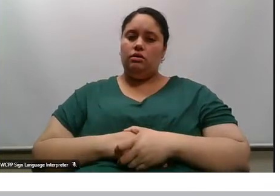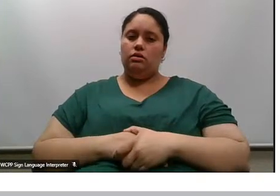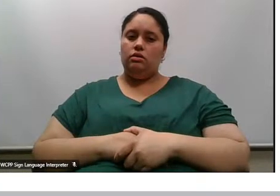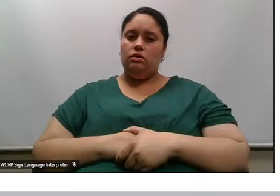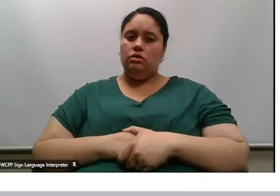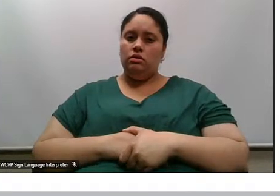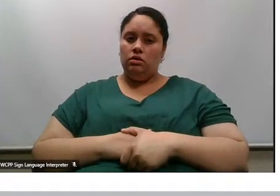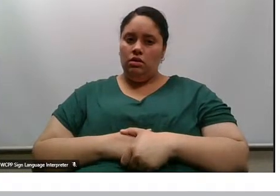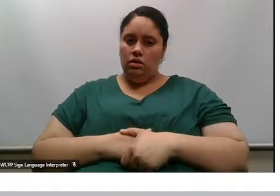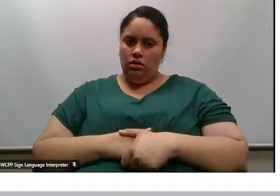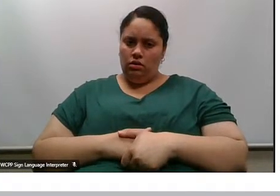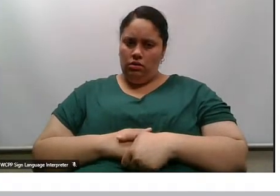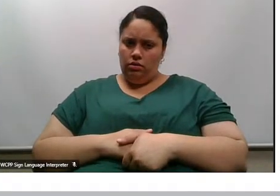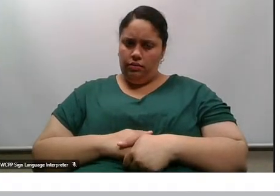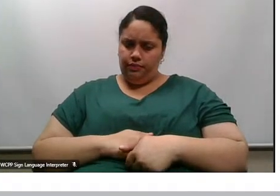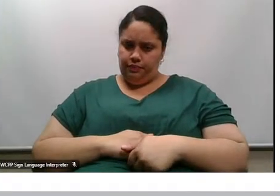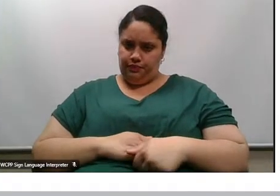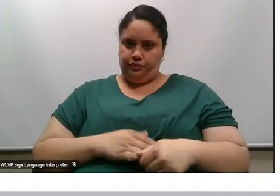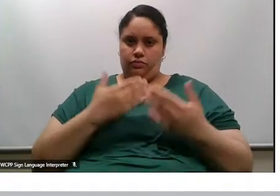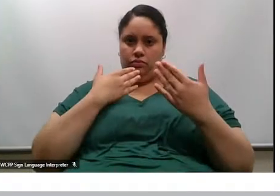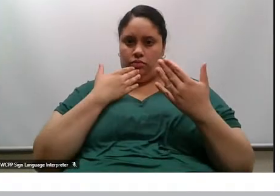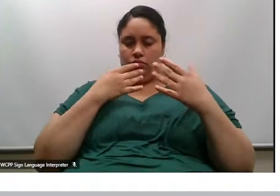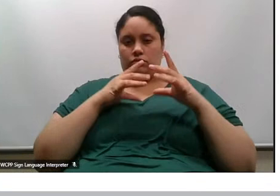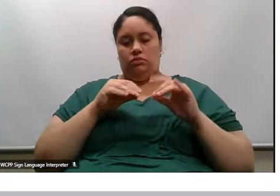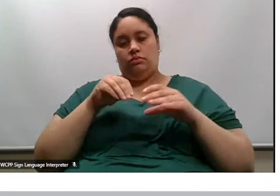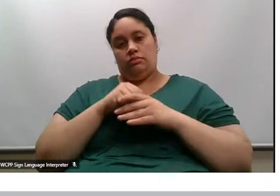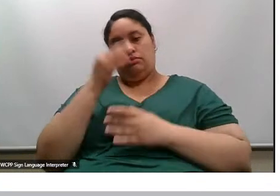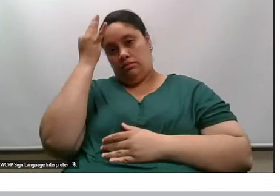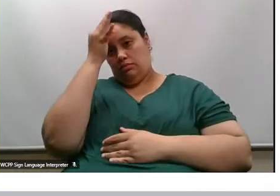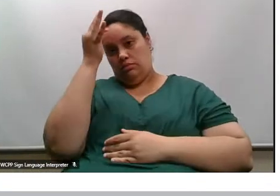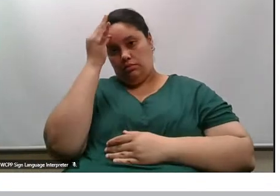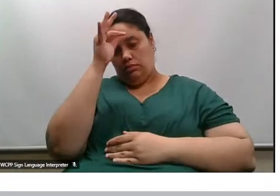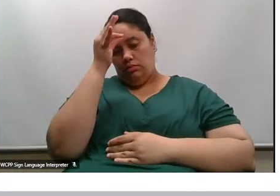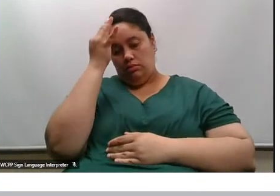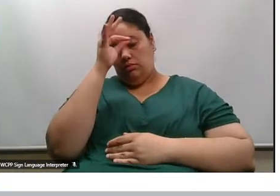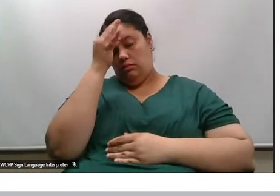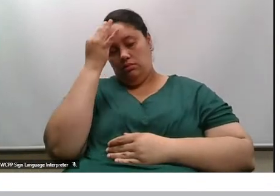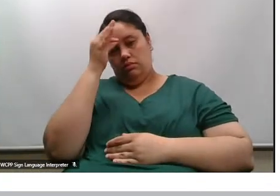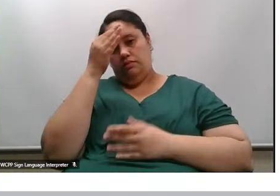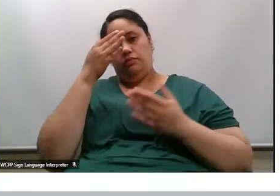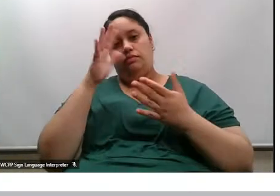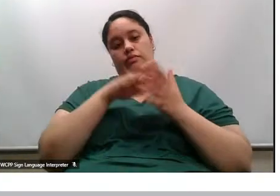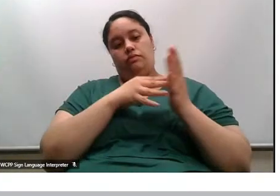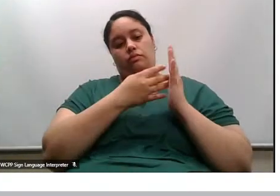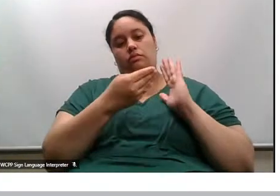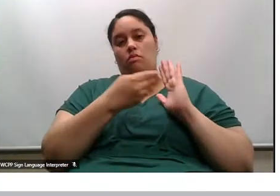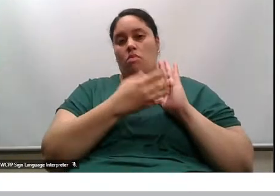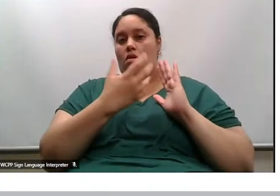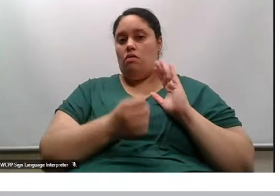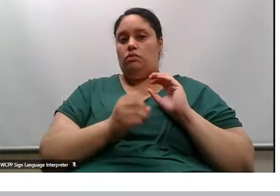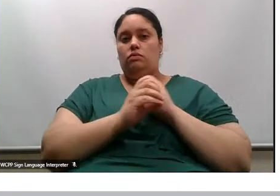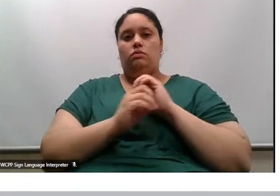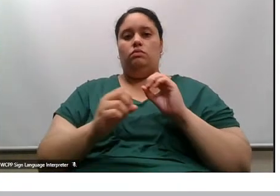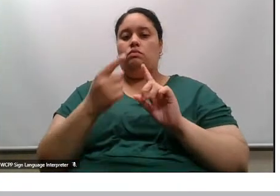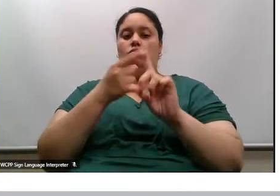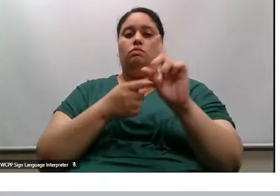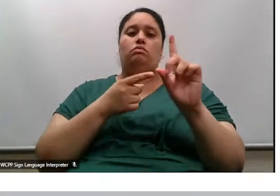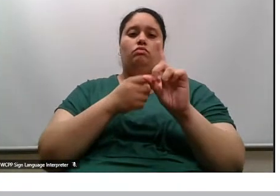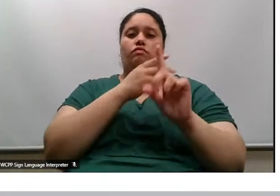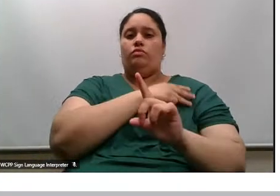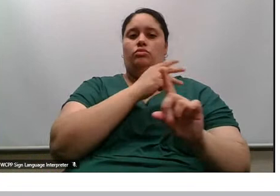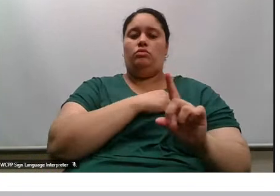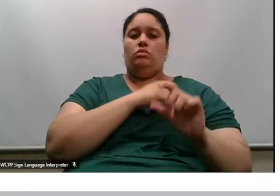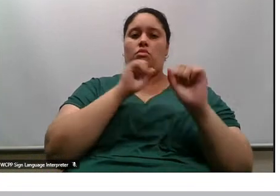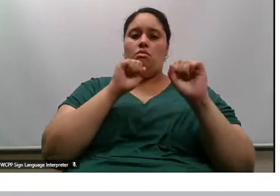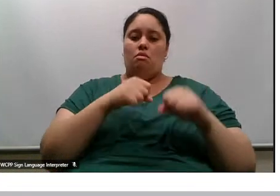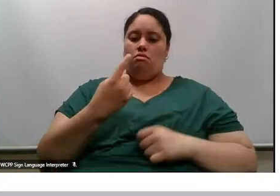At the Pepenji Chair, in government, in terms of the governance framework that is there, no one official can ever act